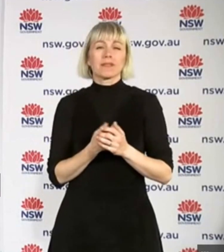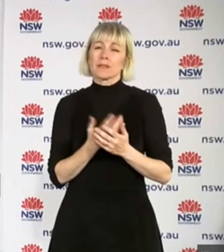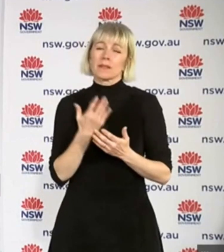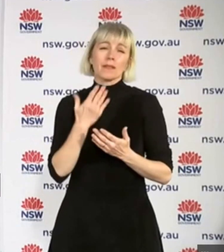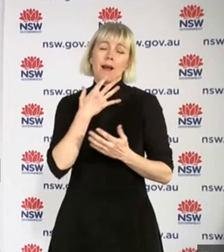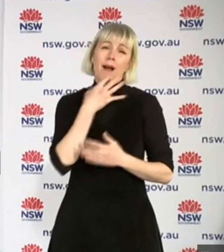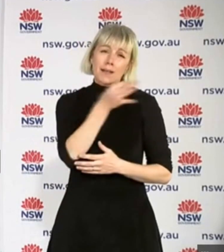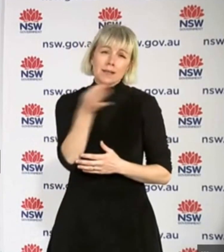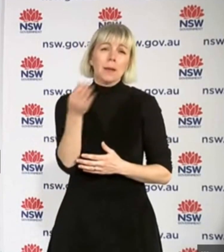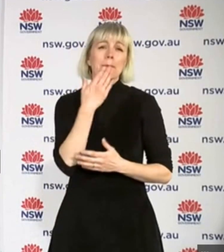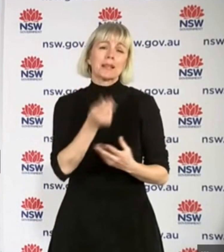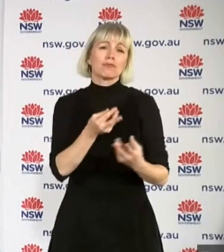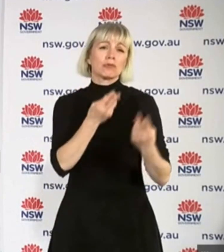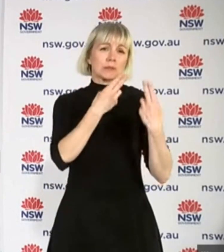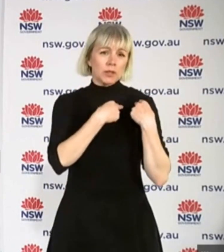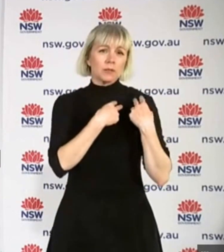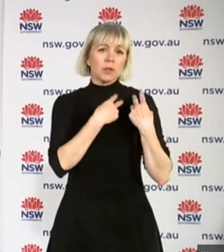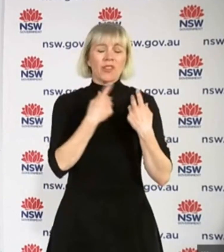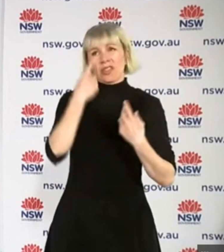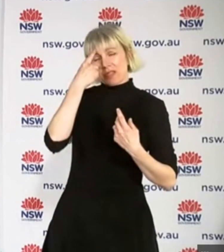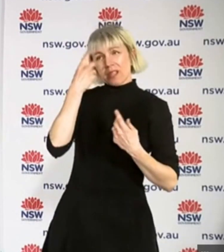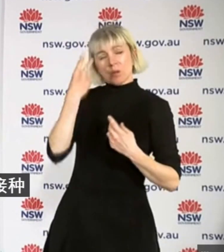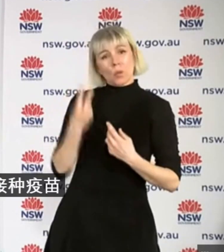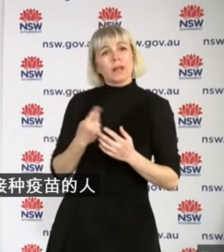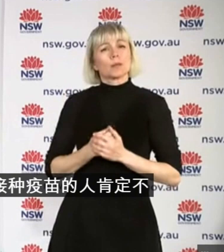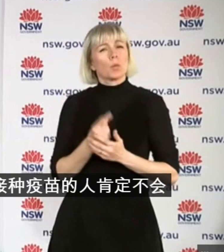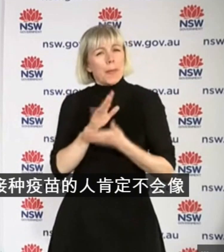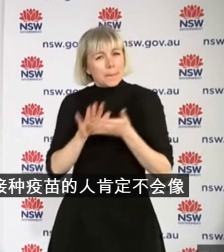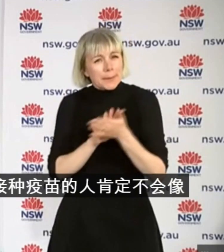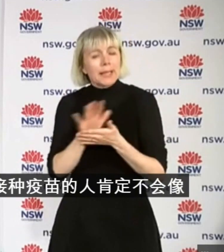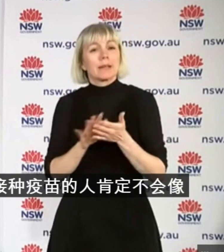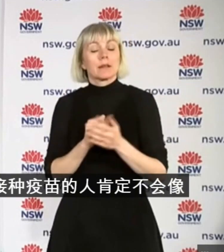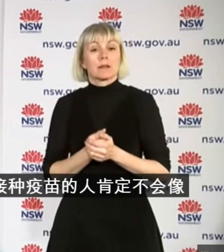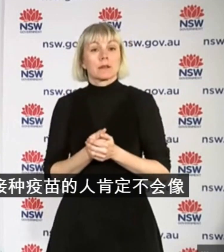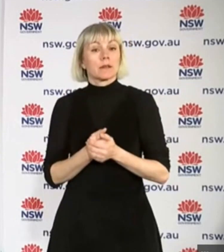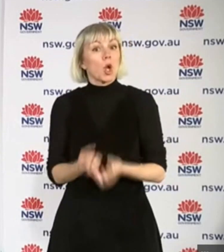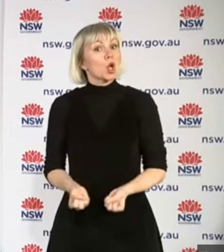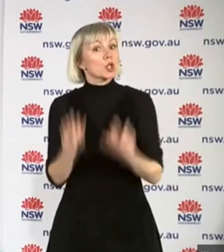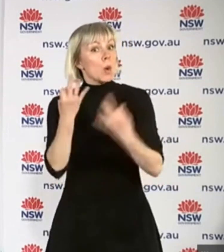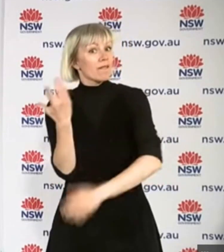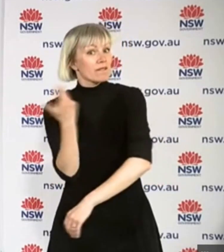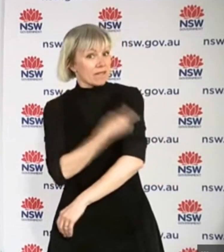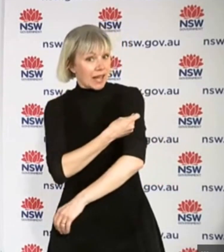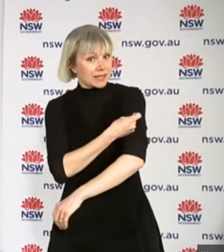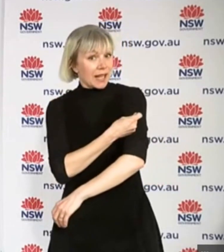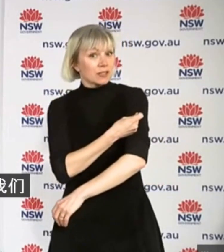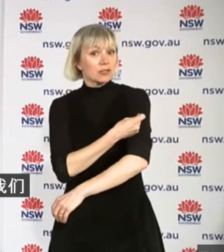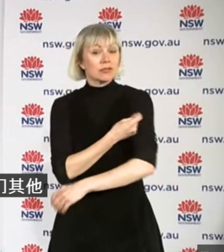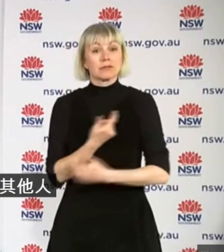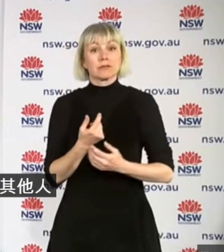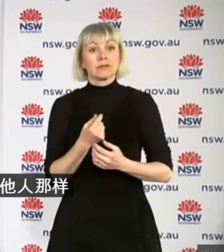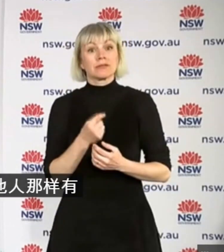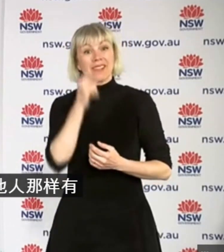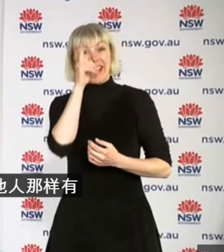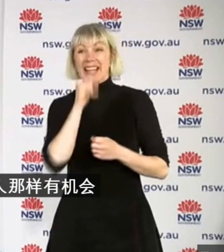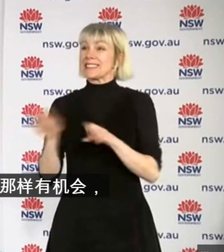to consider what that means. But the unvaccinated certainly won't have anywhere near the opportunities the rest of us do